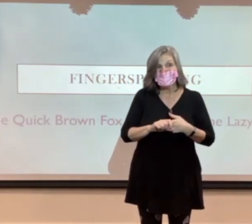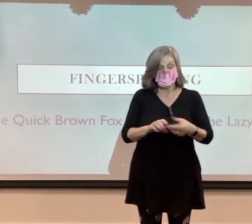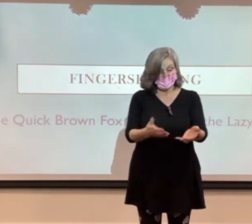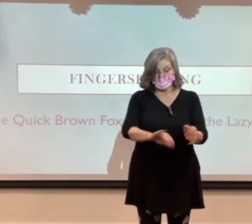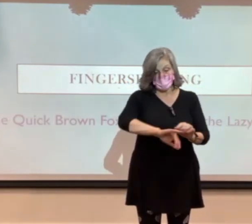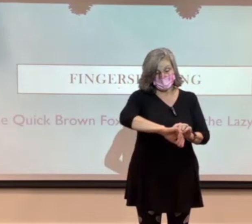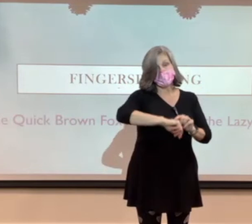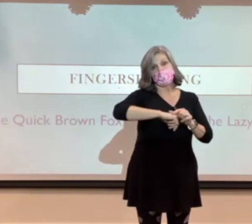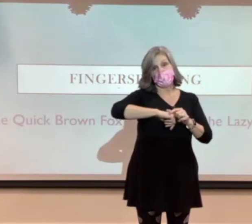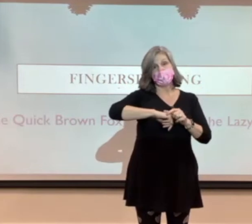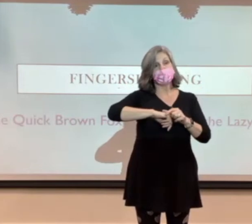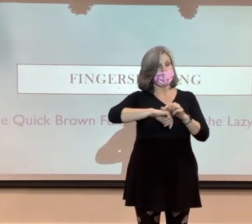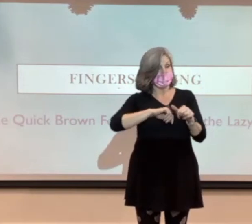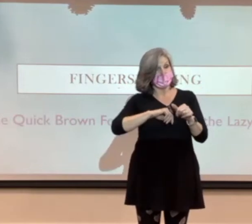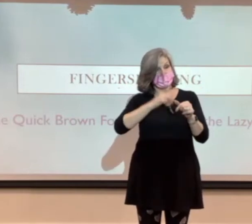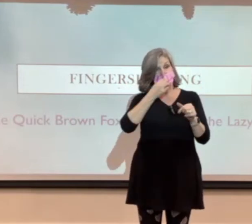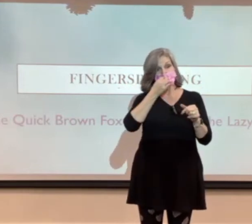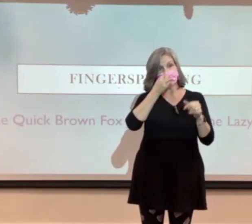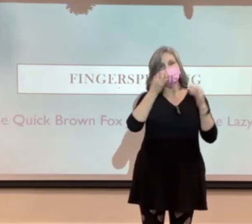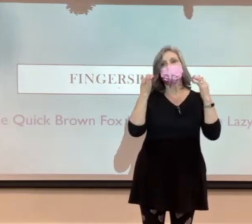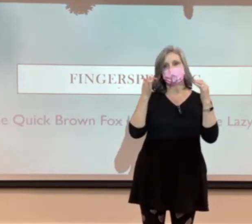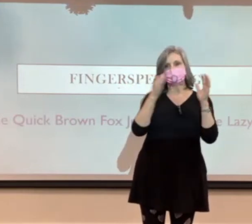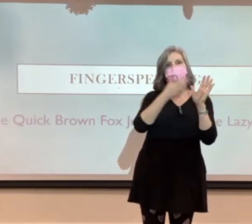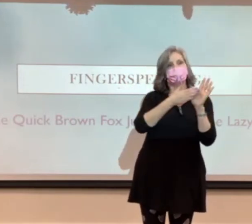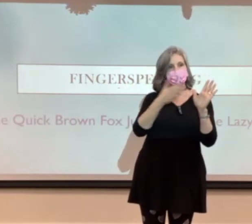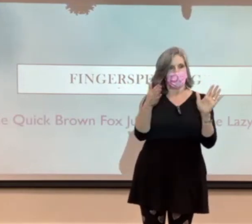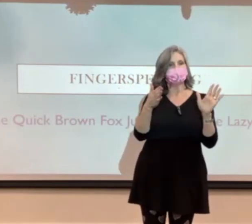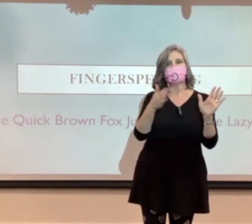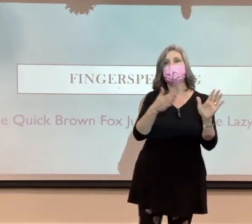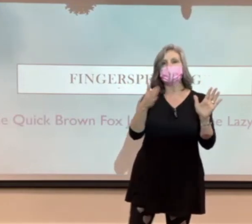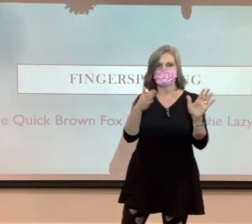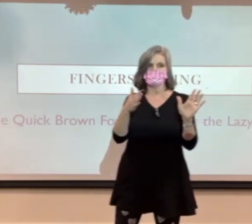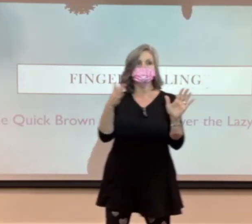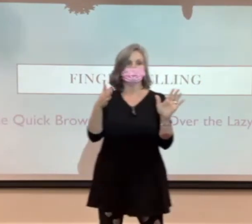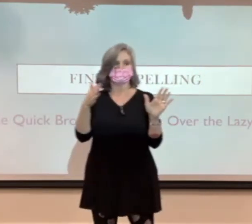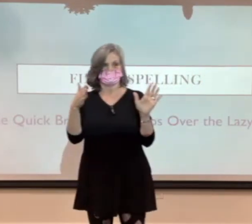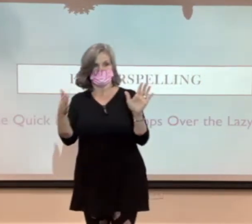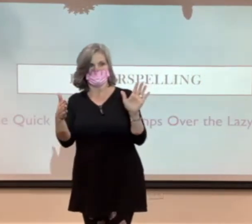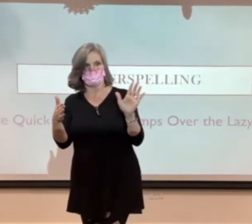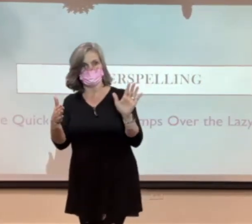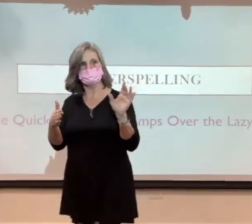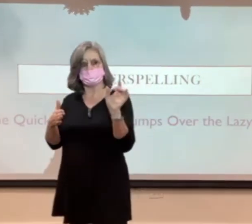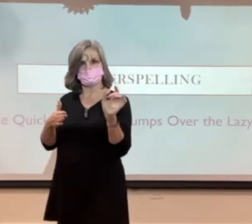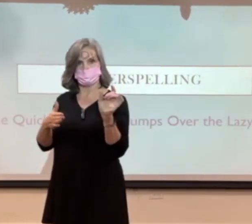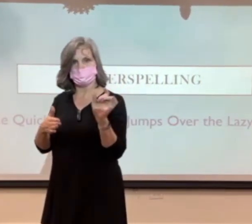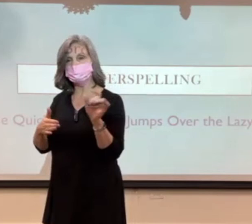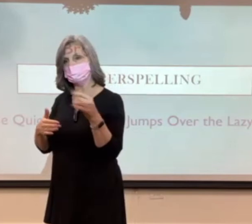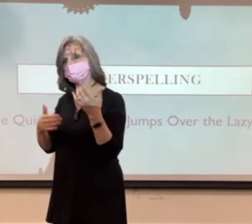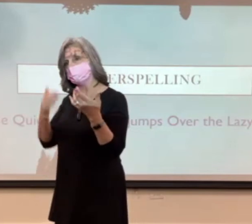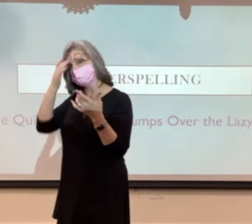If I get a cut like I have, it's going to heal itself. My hearing doesn't. So over time, we're all going to lose our hearing to some degree, just like we lose